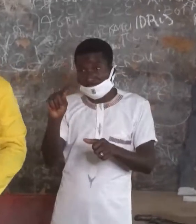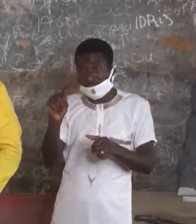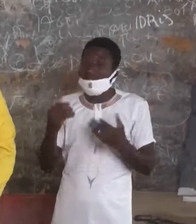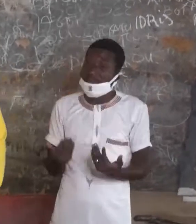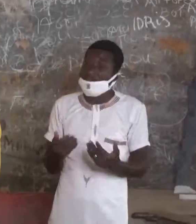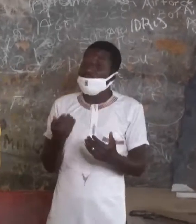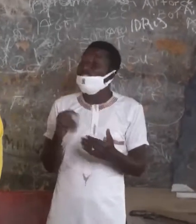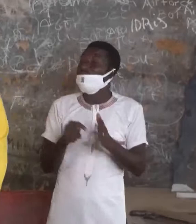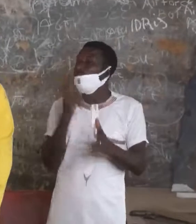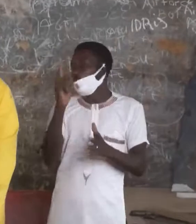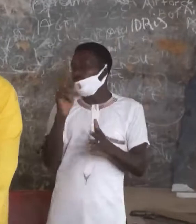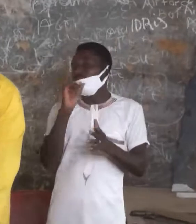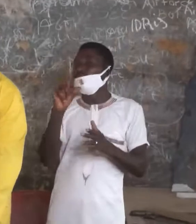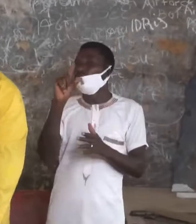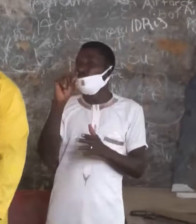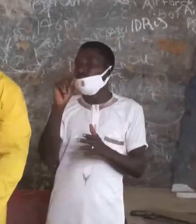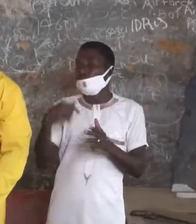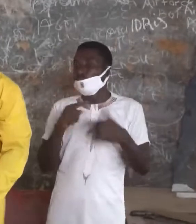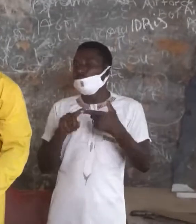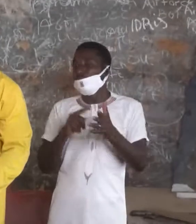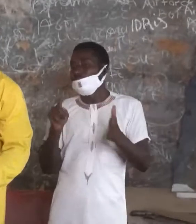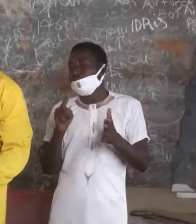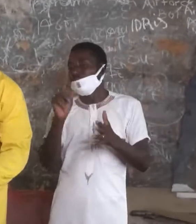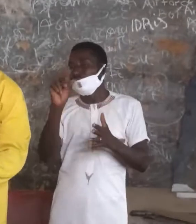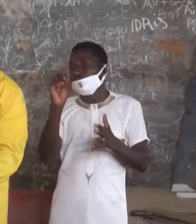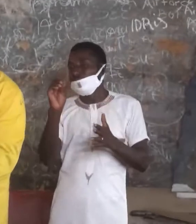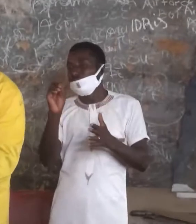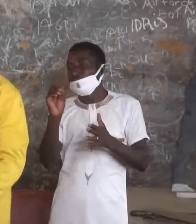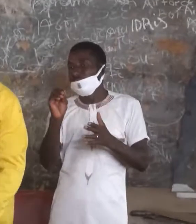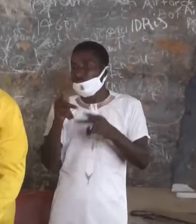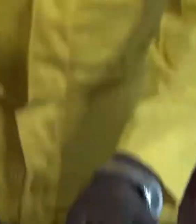the first one is 20. Now, we are going to mark the 20 portion.